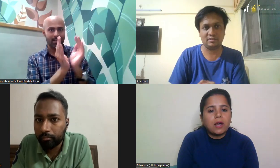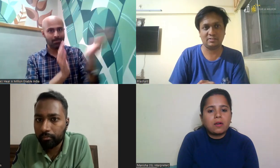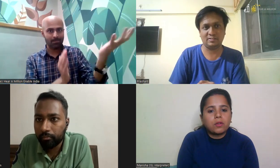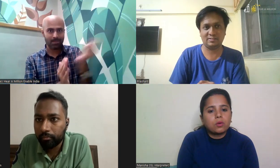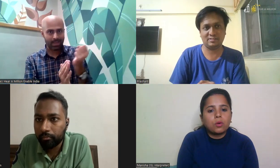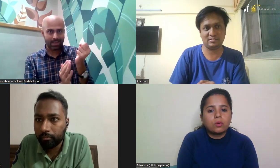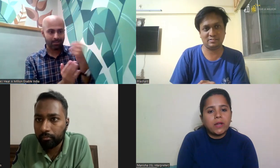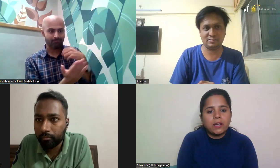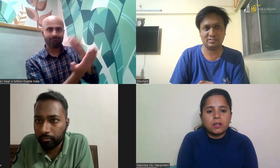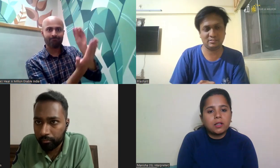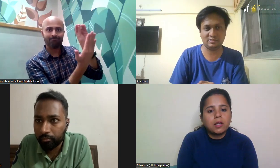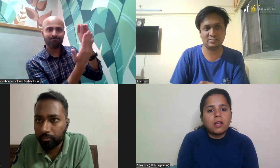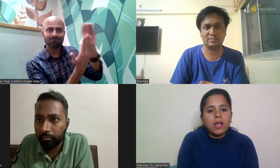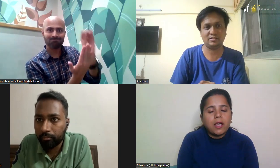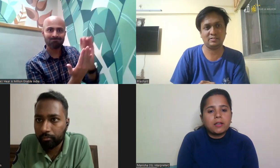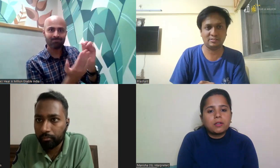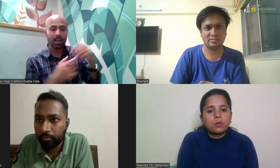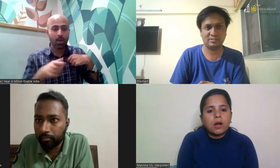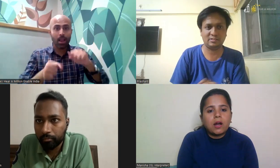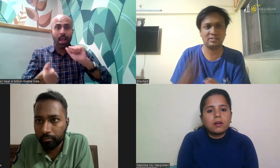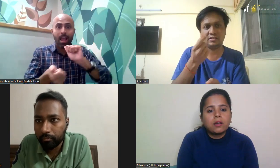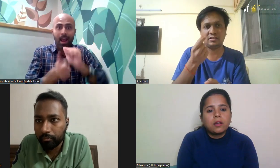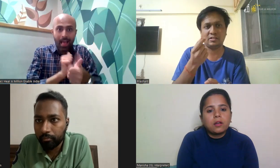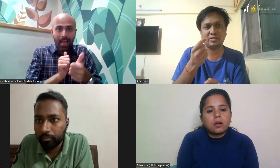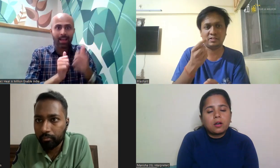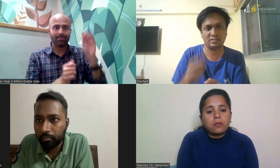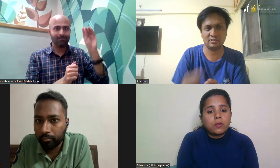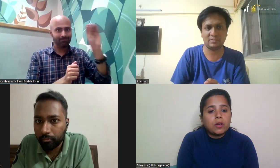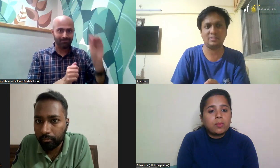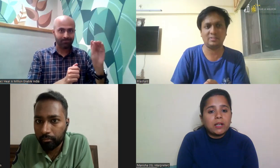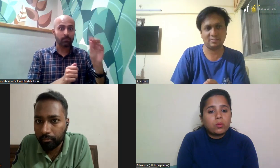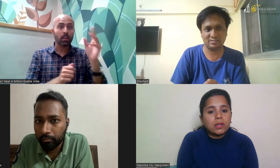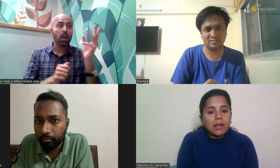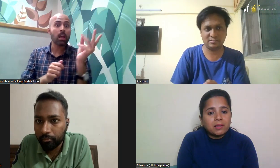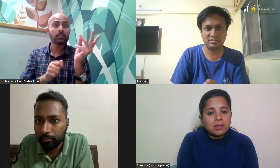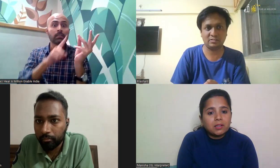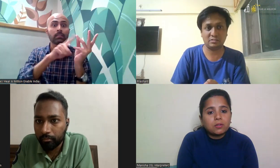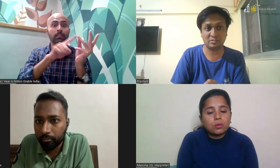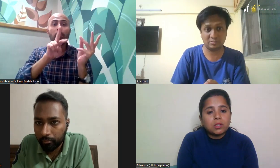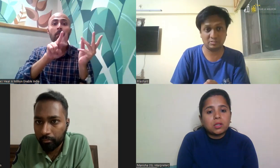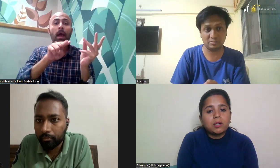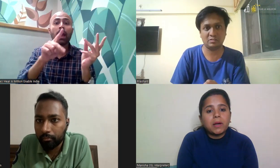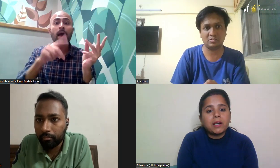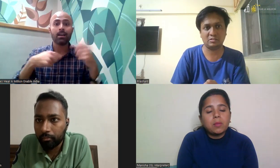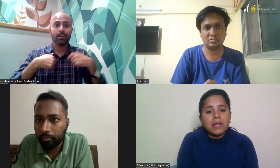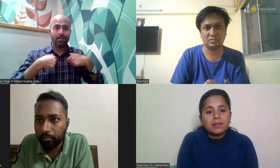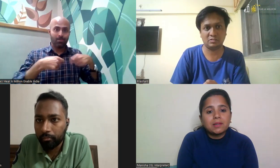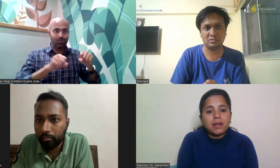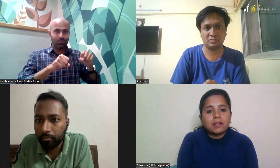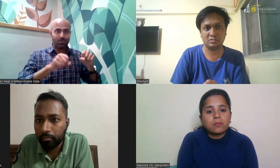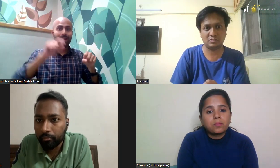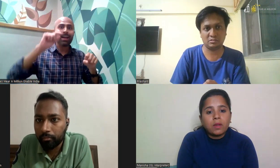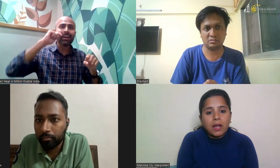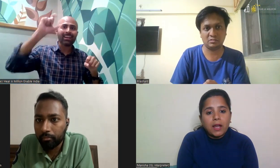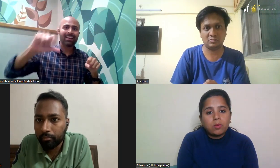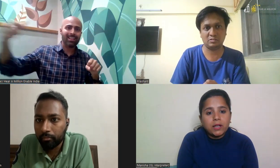When you have your own vehicle and you are, if you are met with an accident, so the third party means